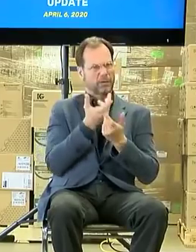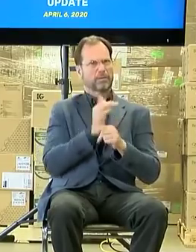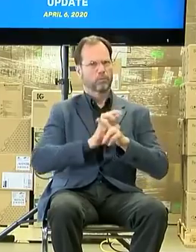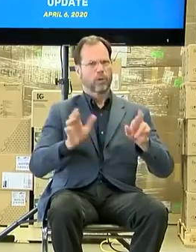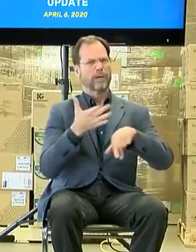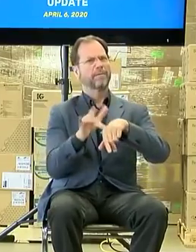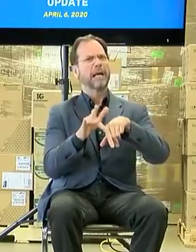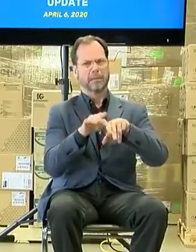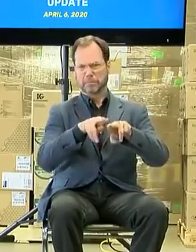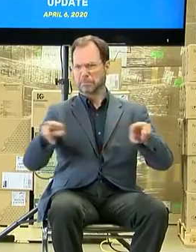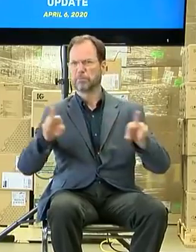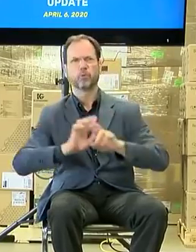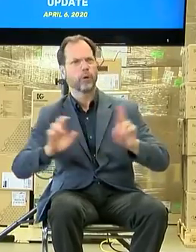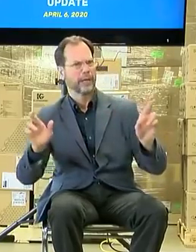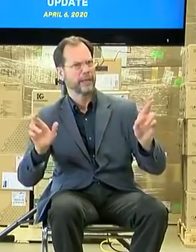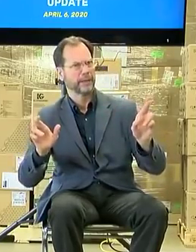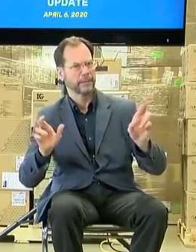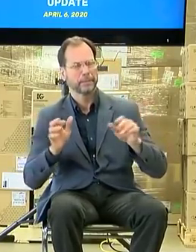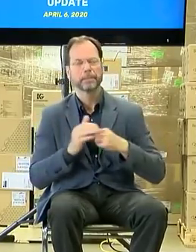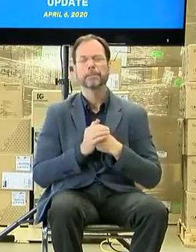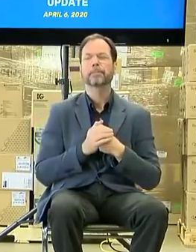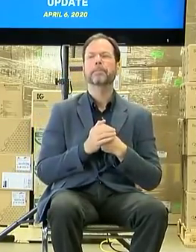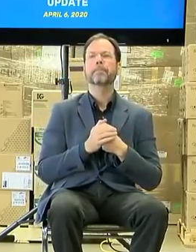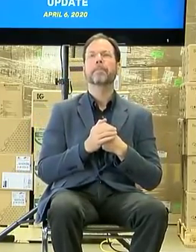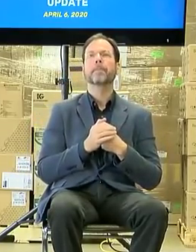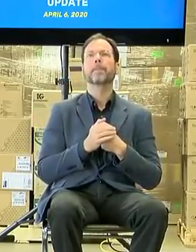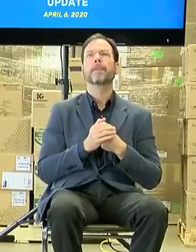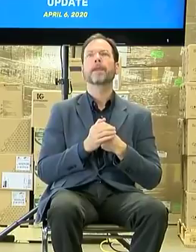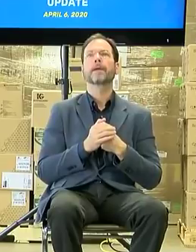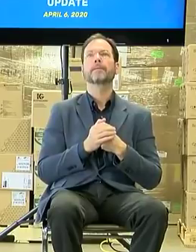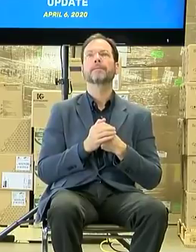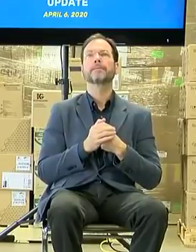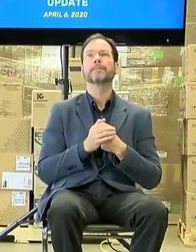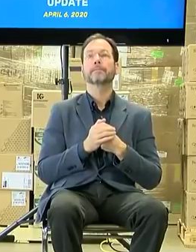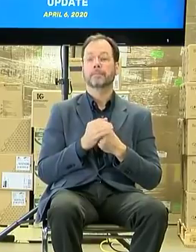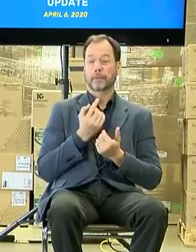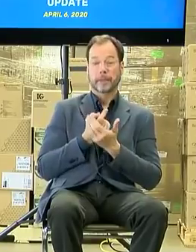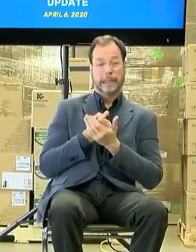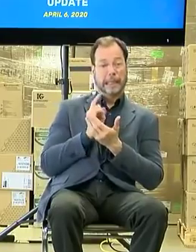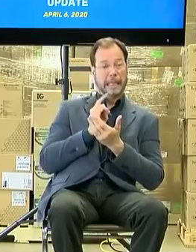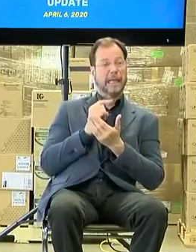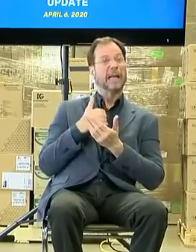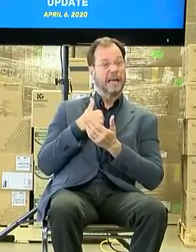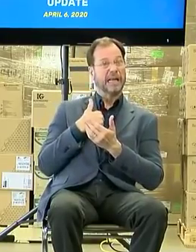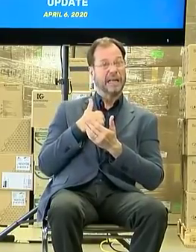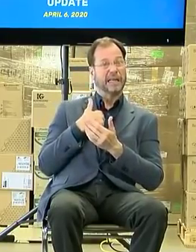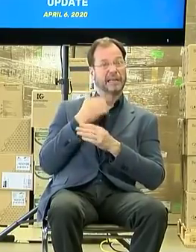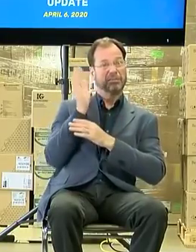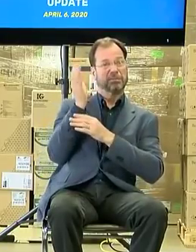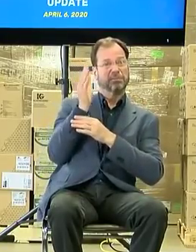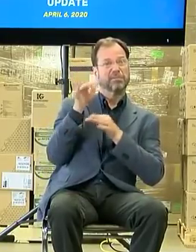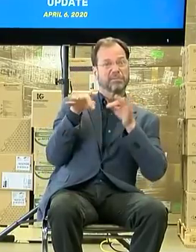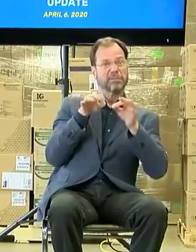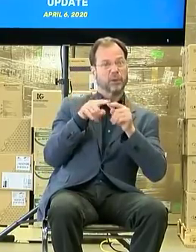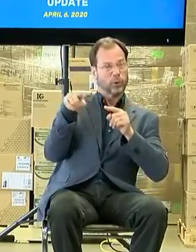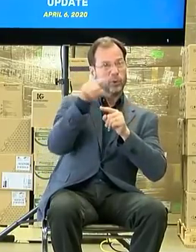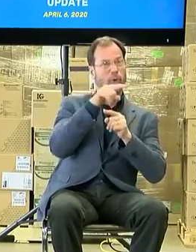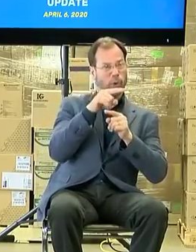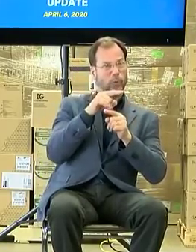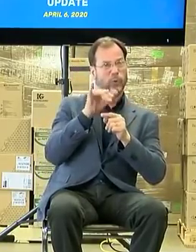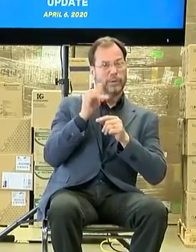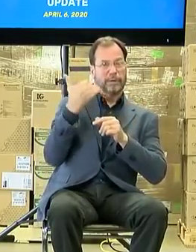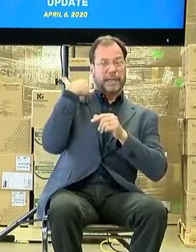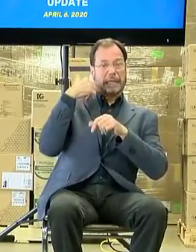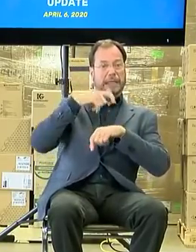available. There are, when I spoke last week and made our presentation last week, as of that